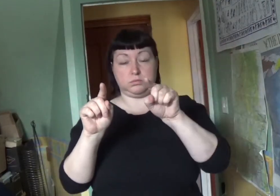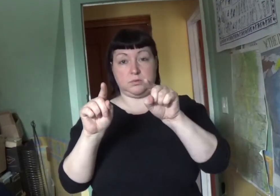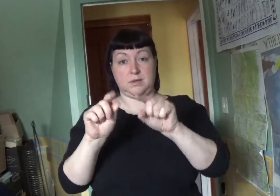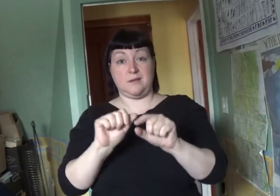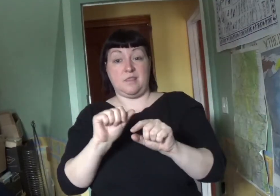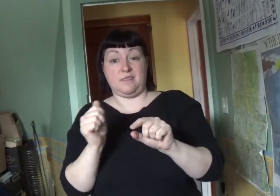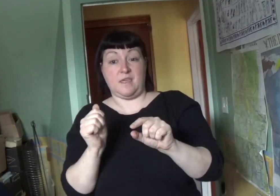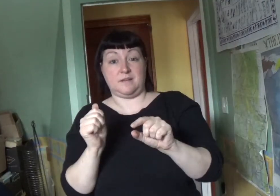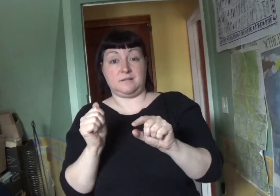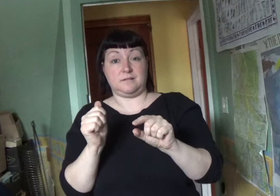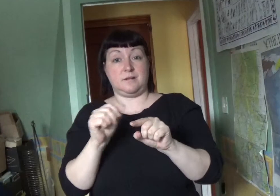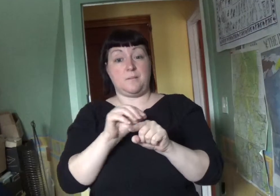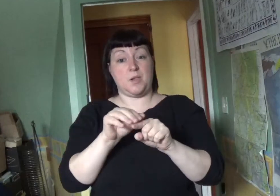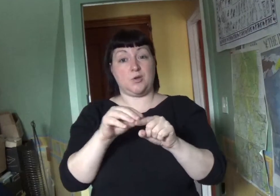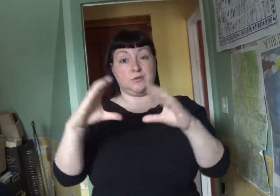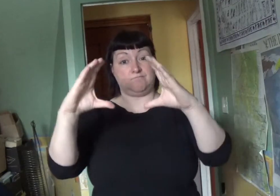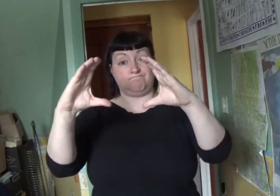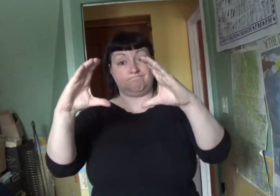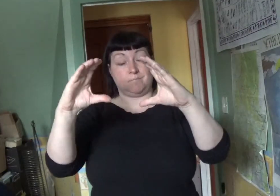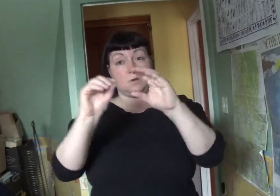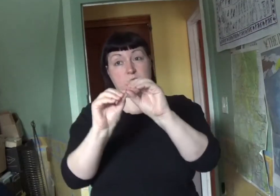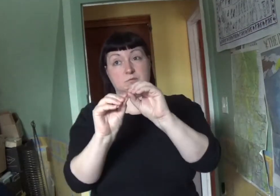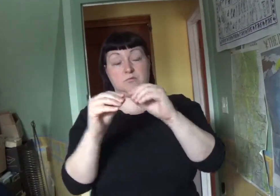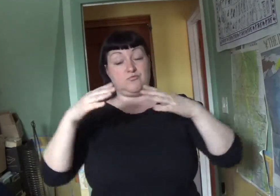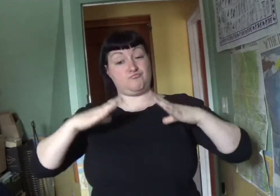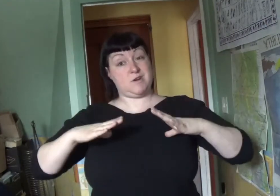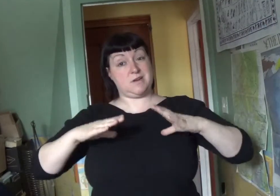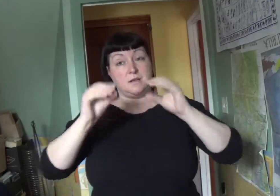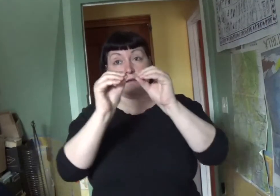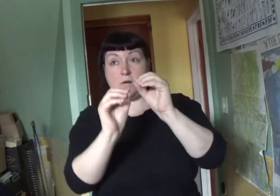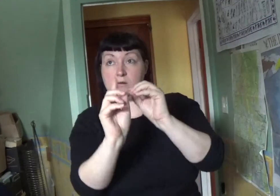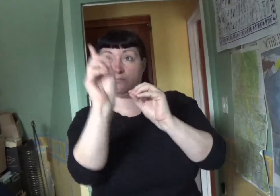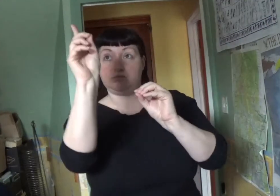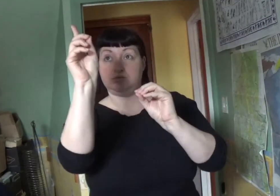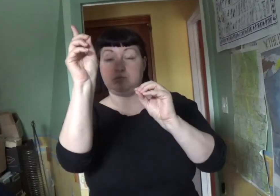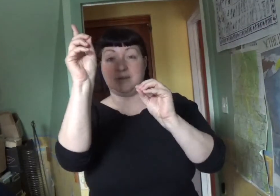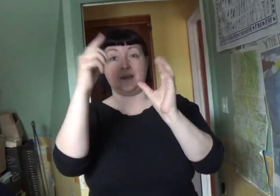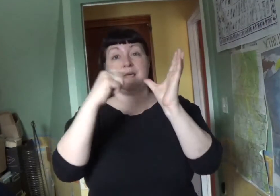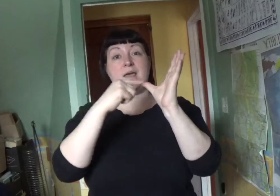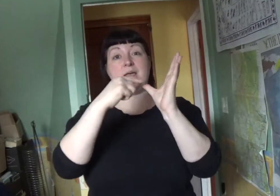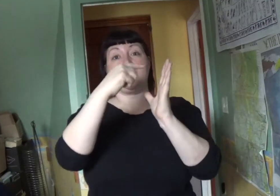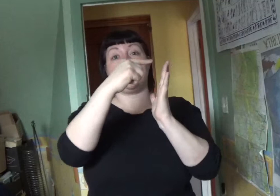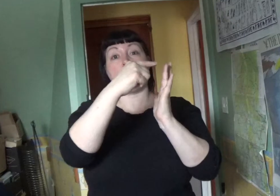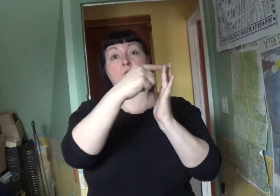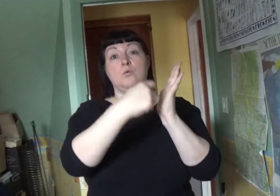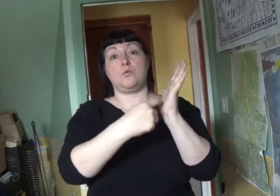that's the pulmonary flow. So the final thing you'll notice, if you look at this picture, it's hard not to notice, is that there are these kind